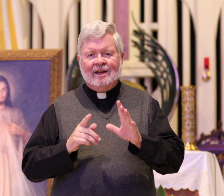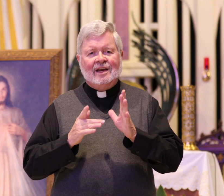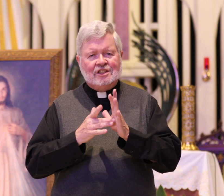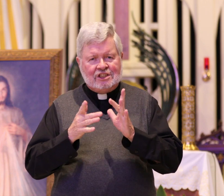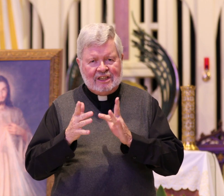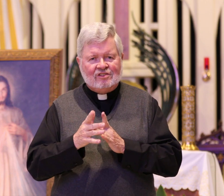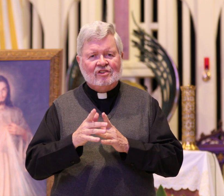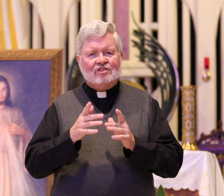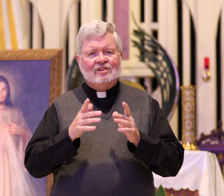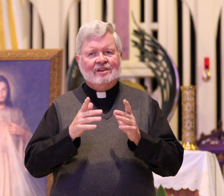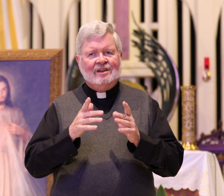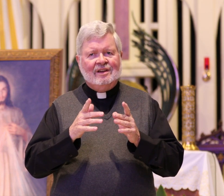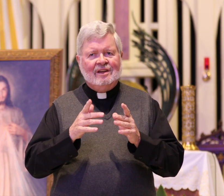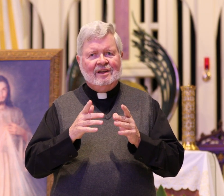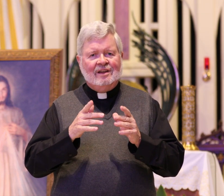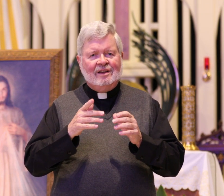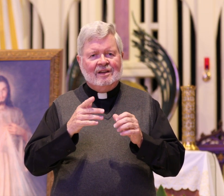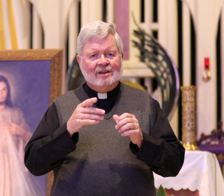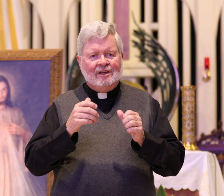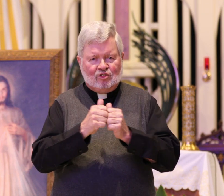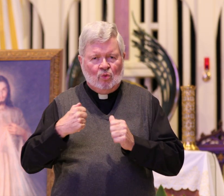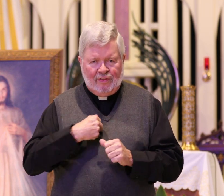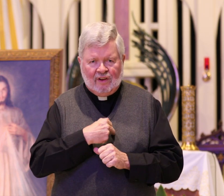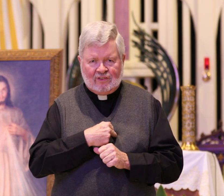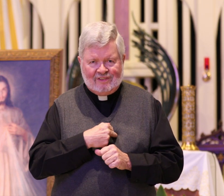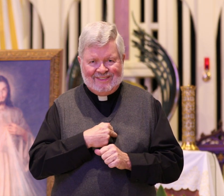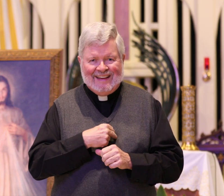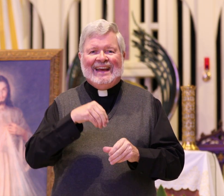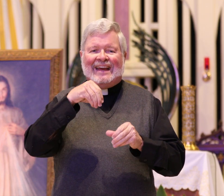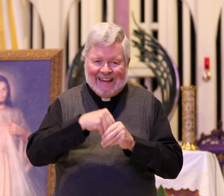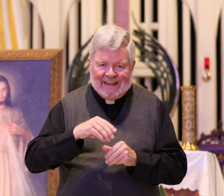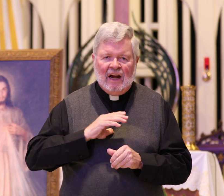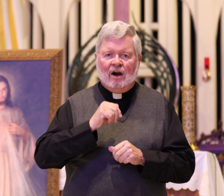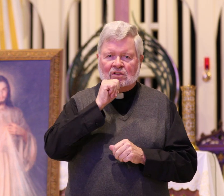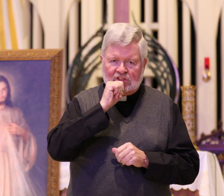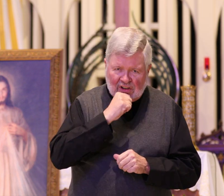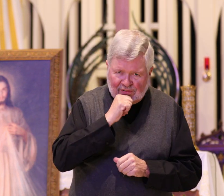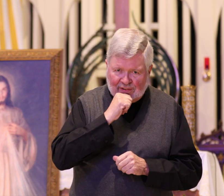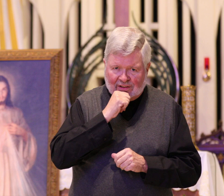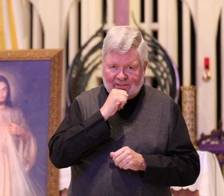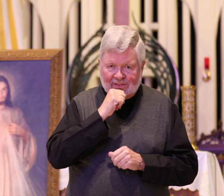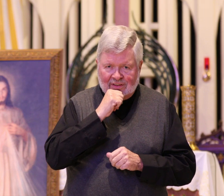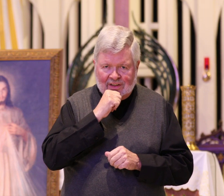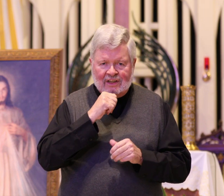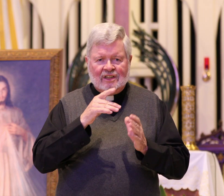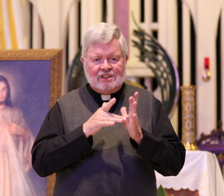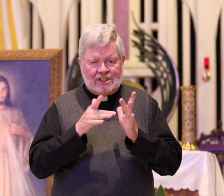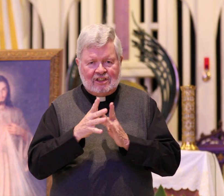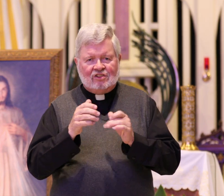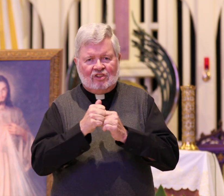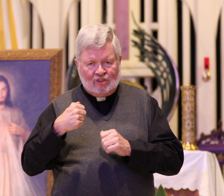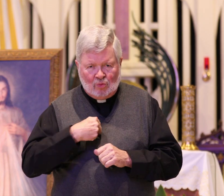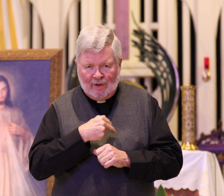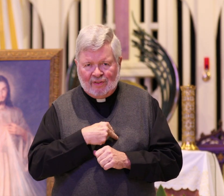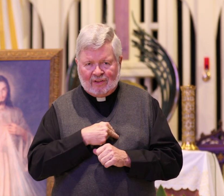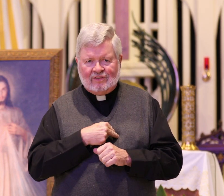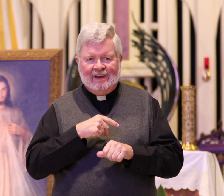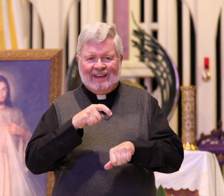And Jesus is with us in our sufferings. Jesus is with us in